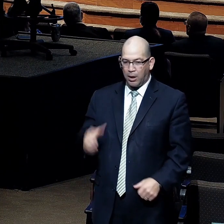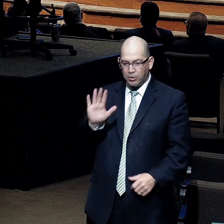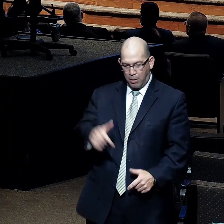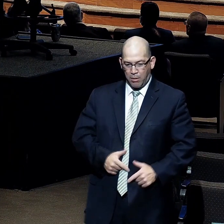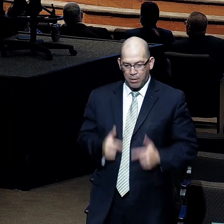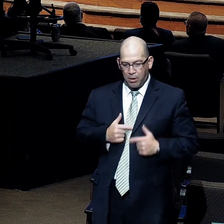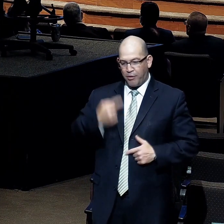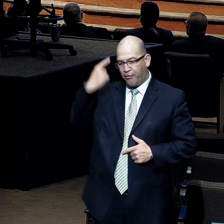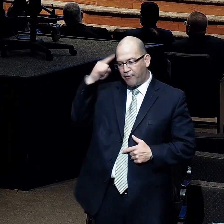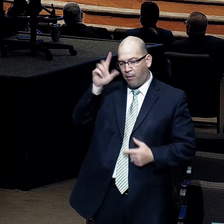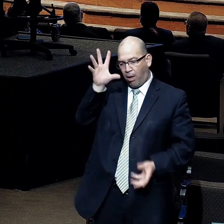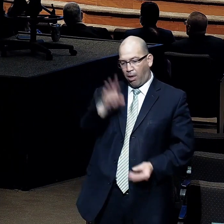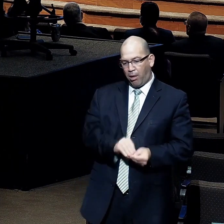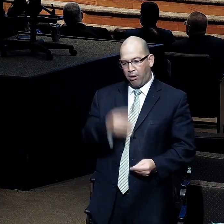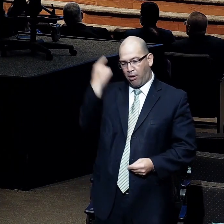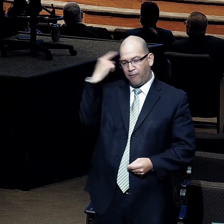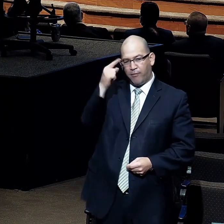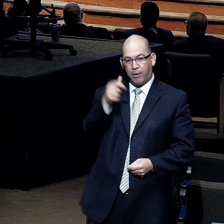decisions for? For yourself.